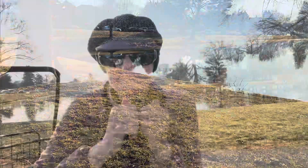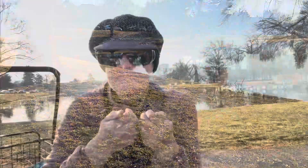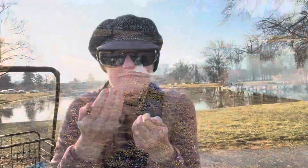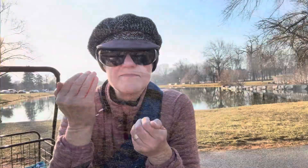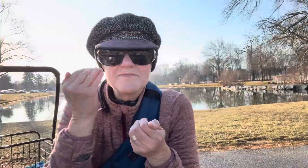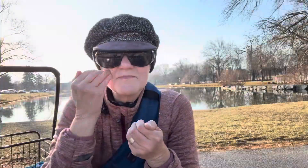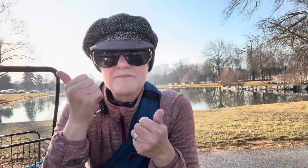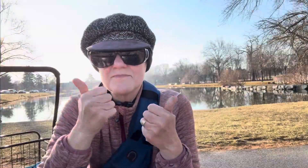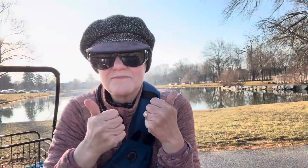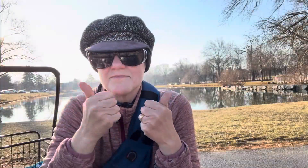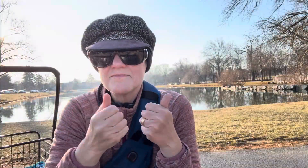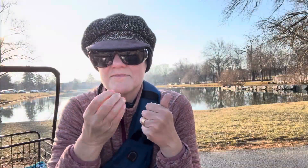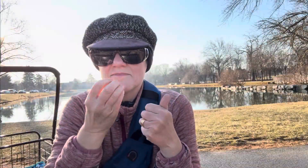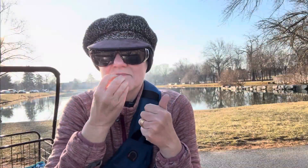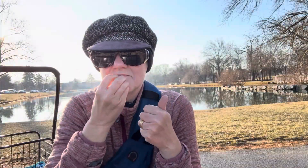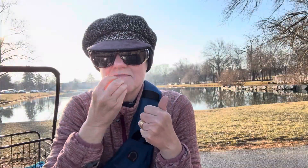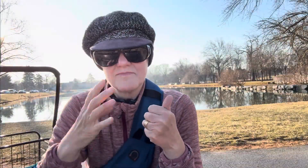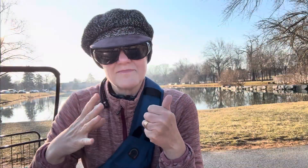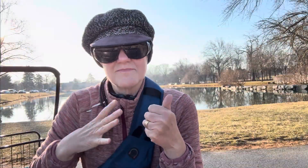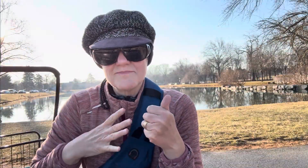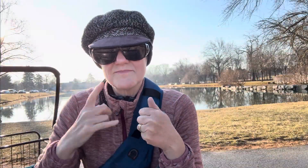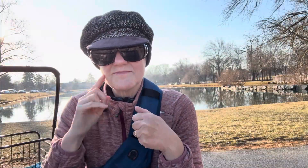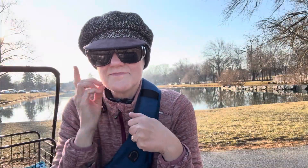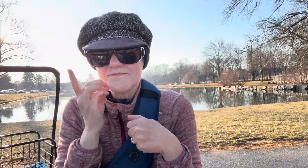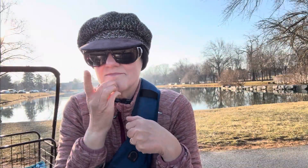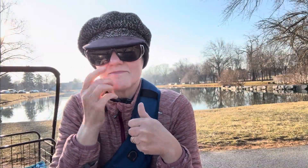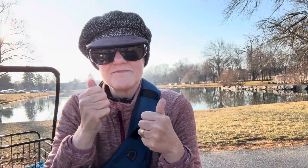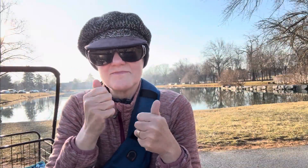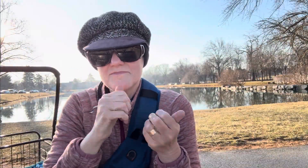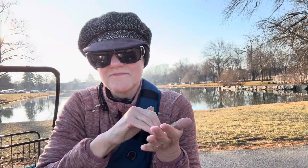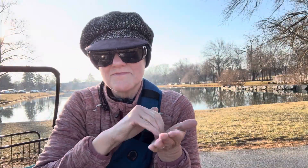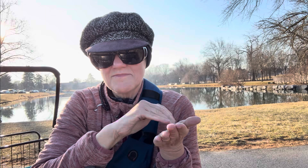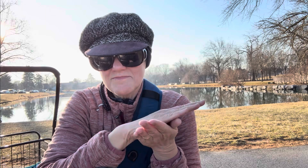How do I know what to feed Dale and what foods not to feed Dale?